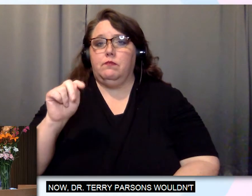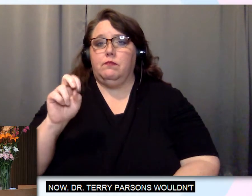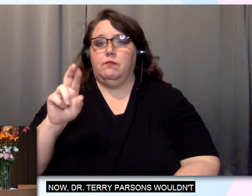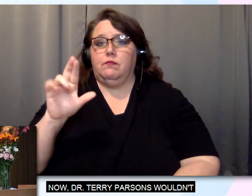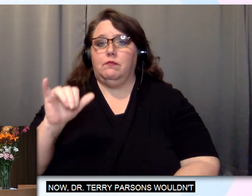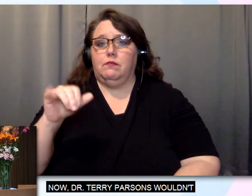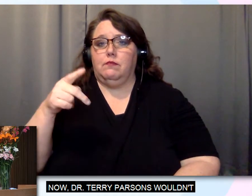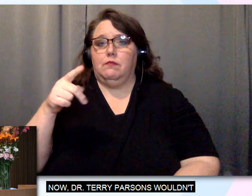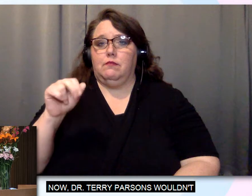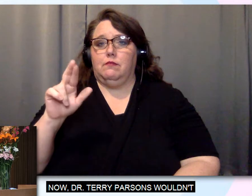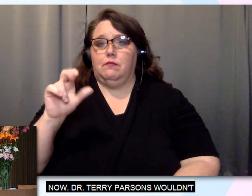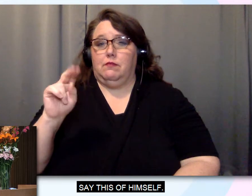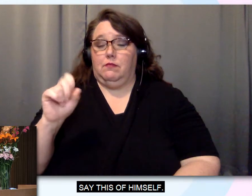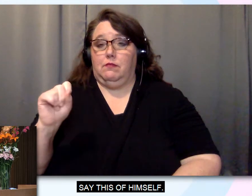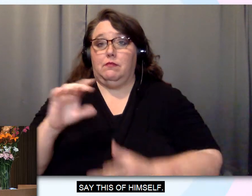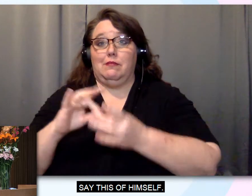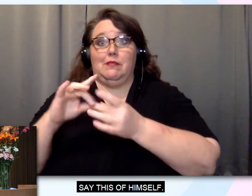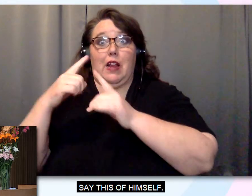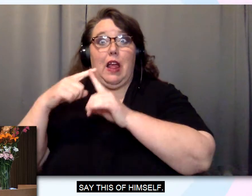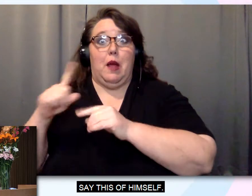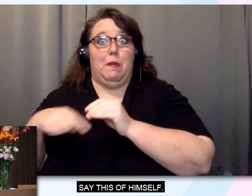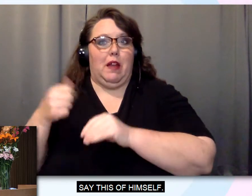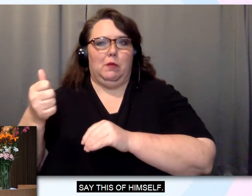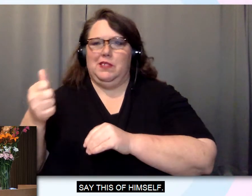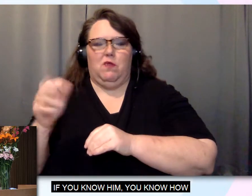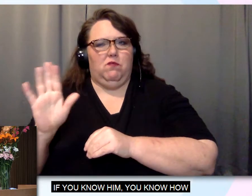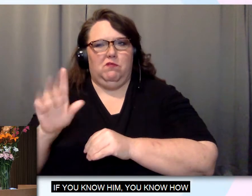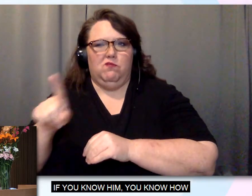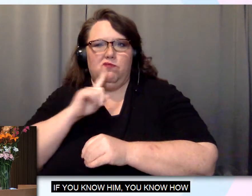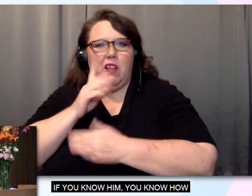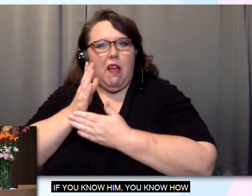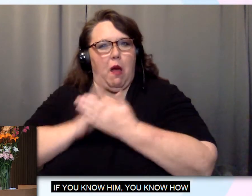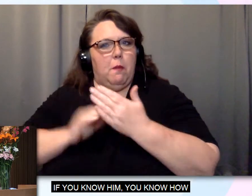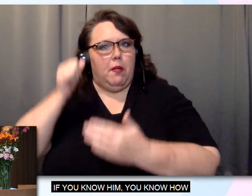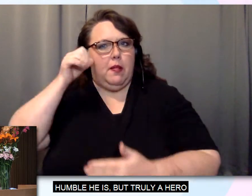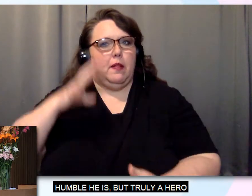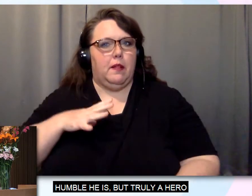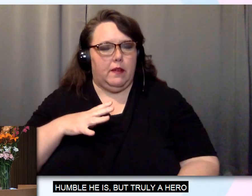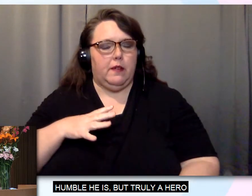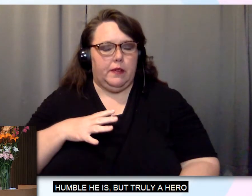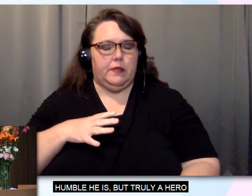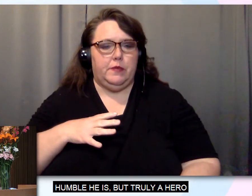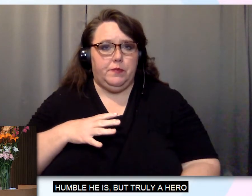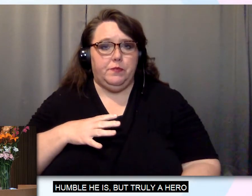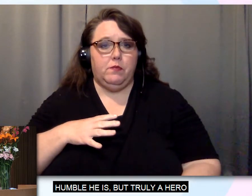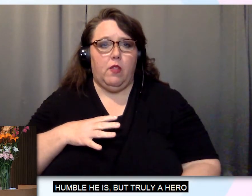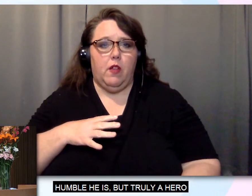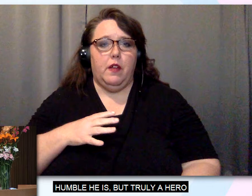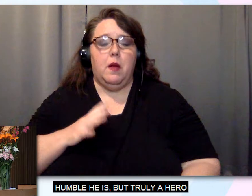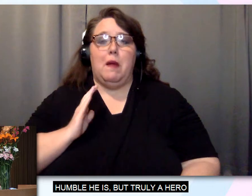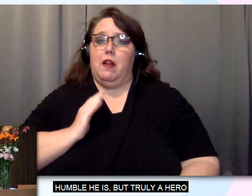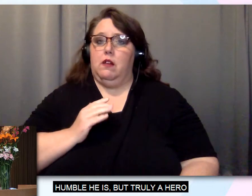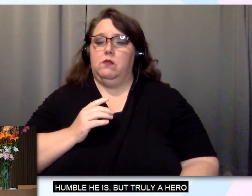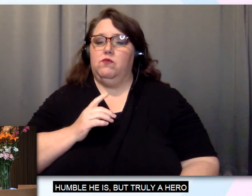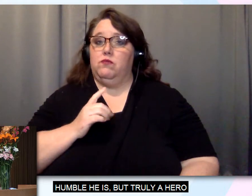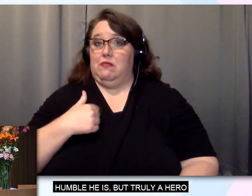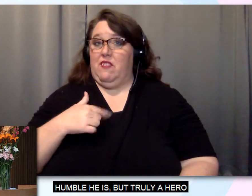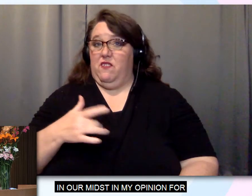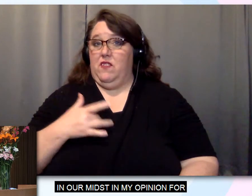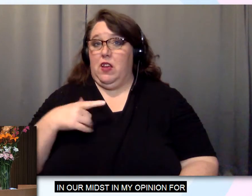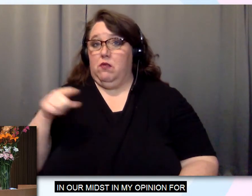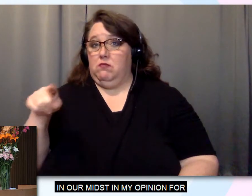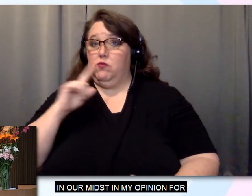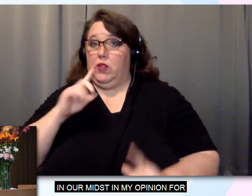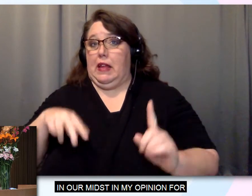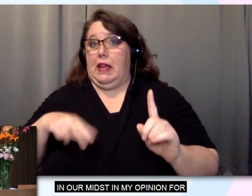Dr. Terry Parsons wouldn't say this of himself. If you know him, you know how humble he is. But truly a hero in